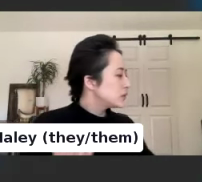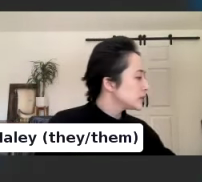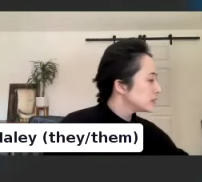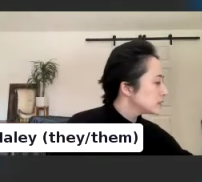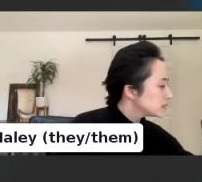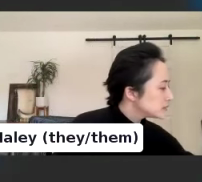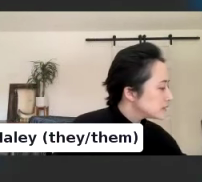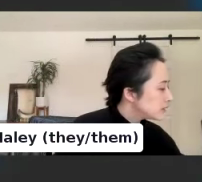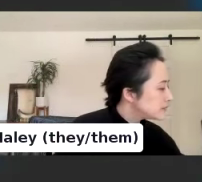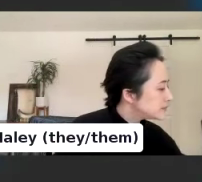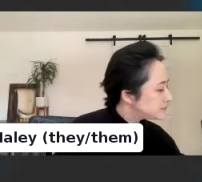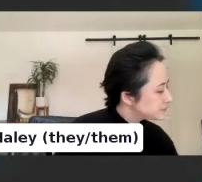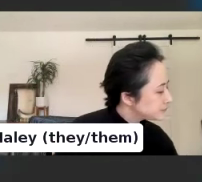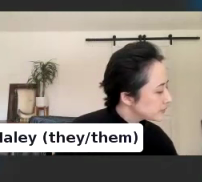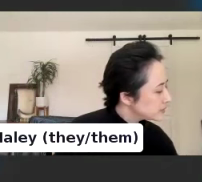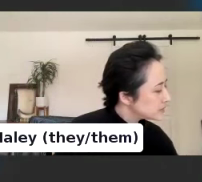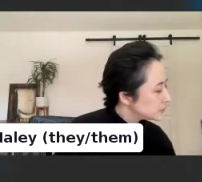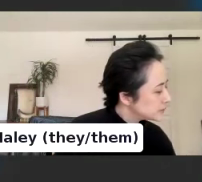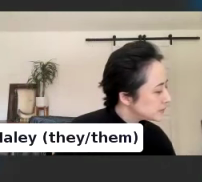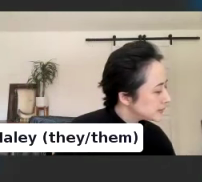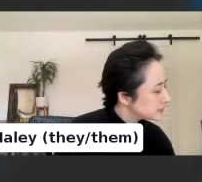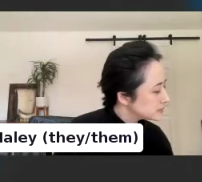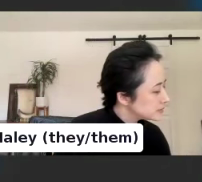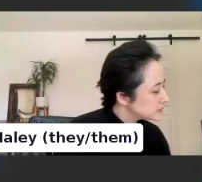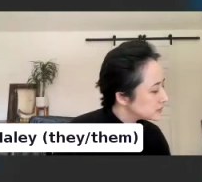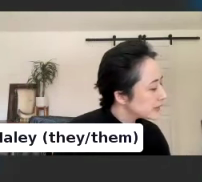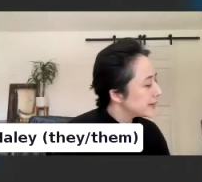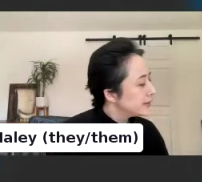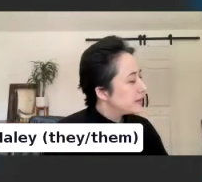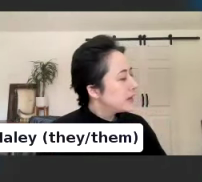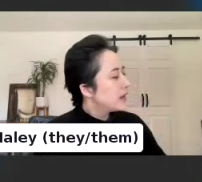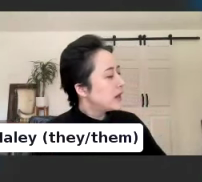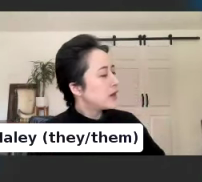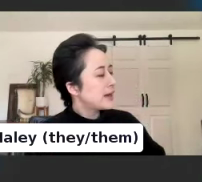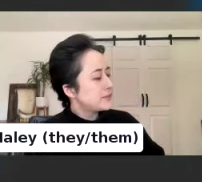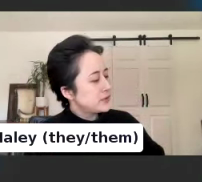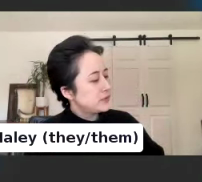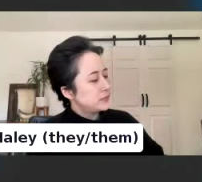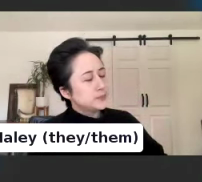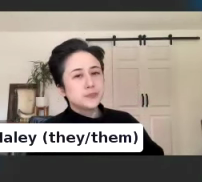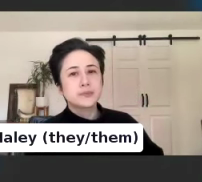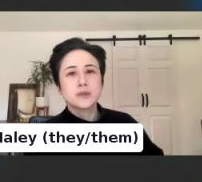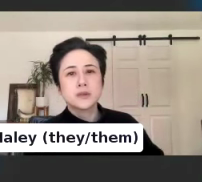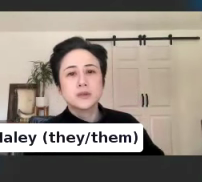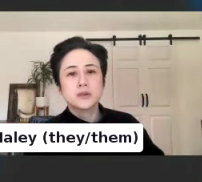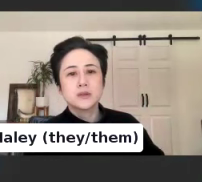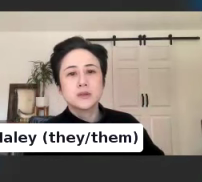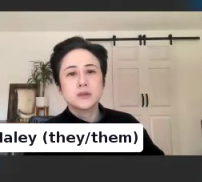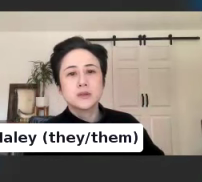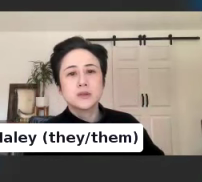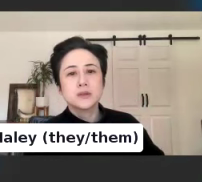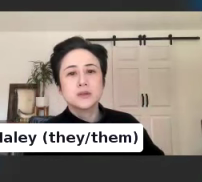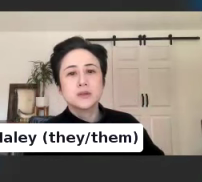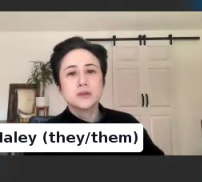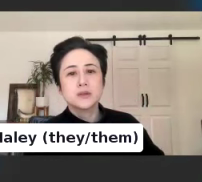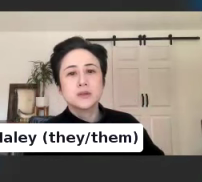go over, let's see, what's the best thing to do? Okay. I'll have you